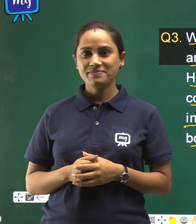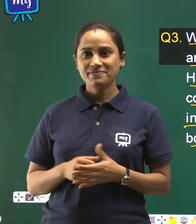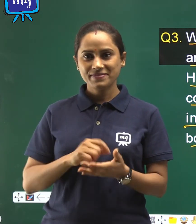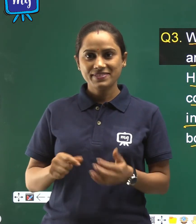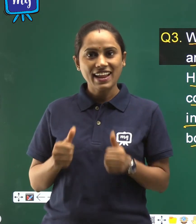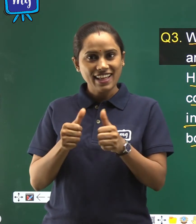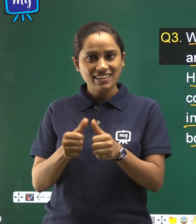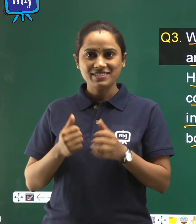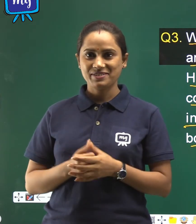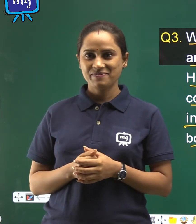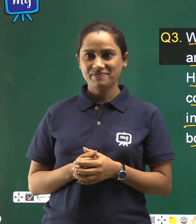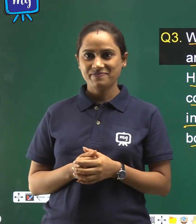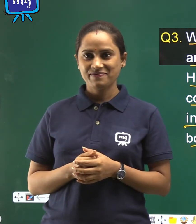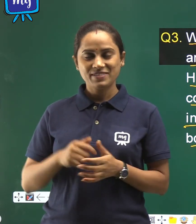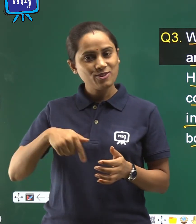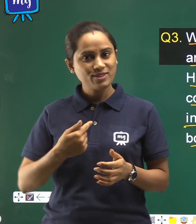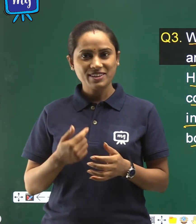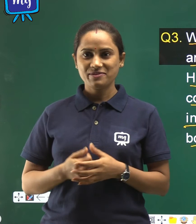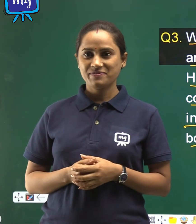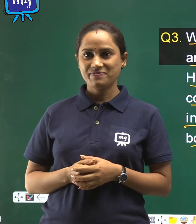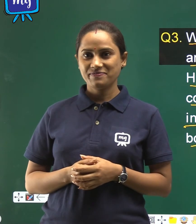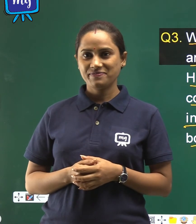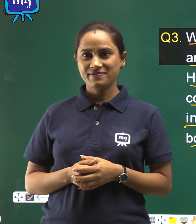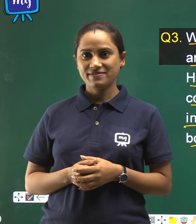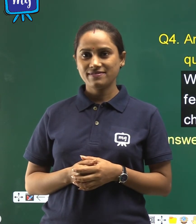Write the answer yourself.